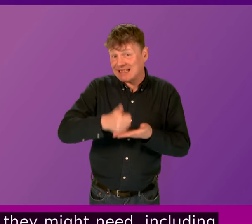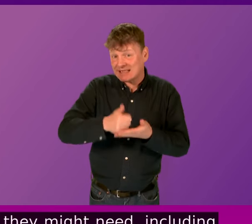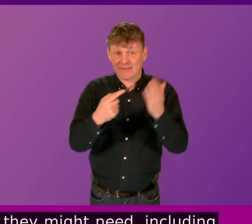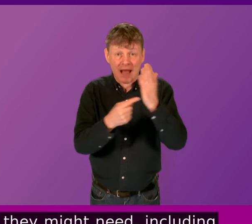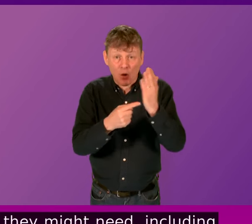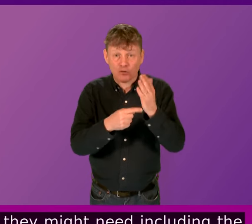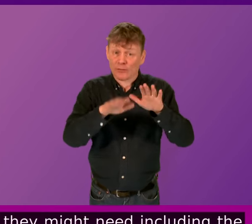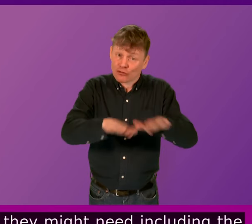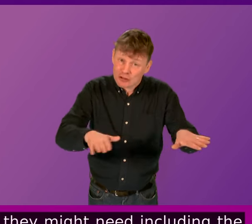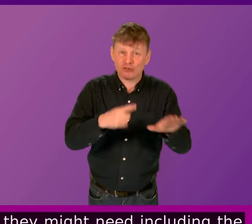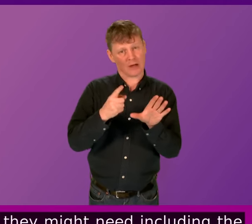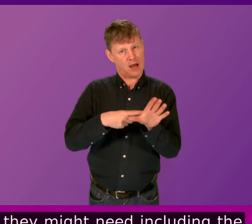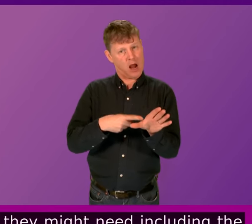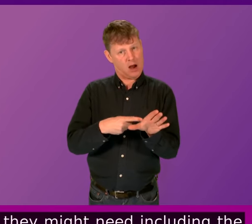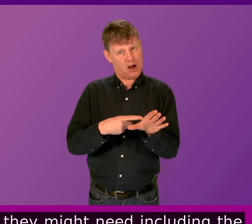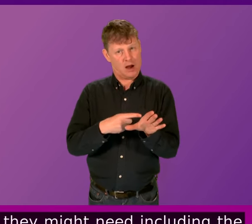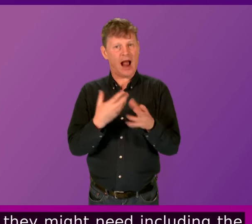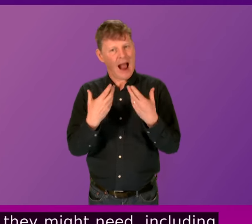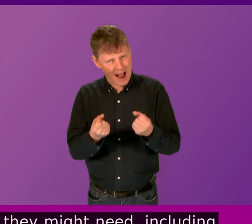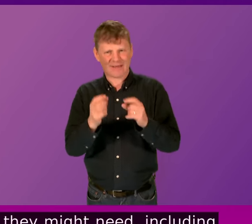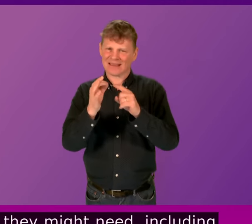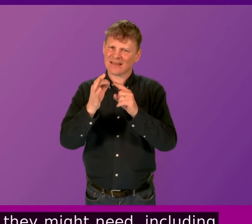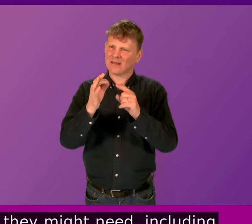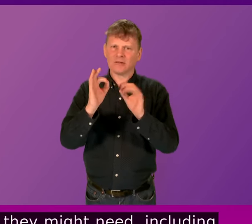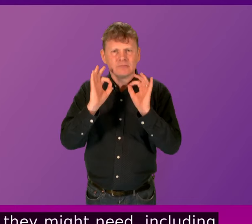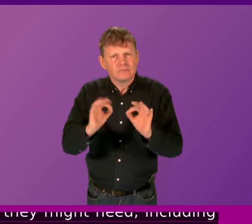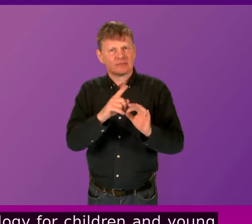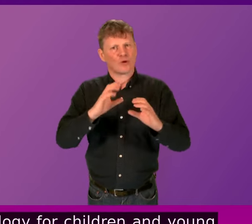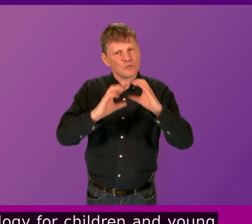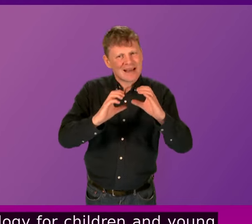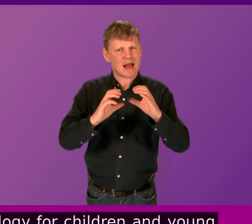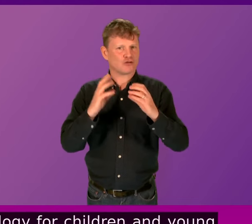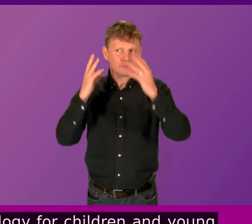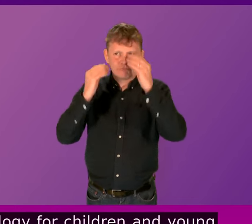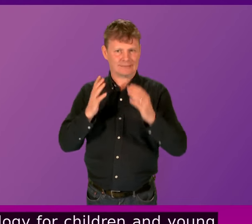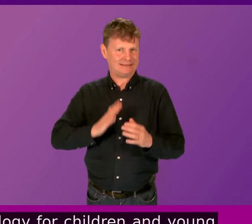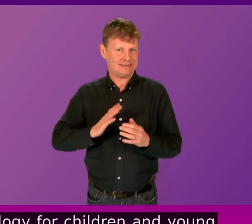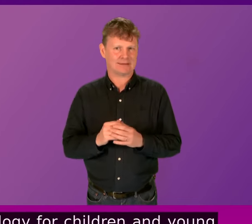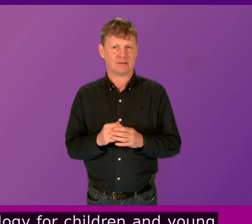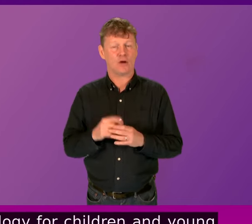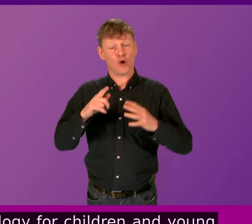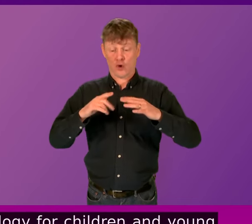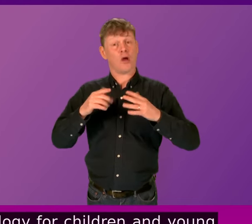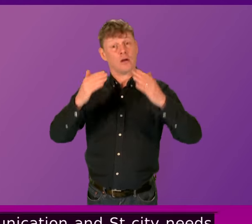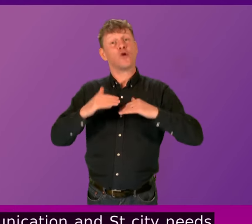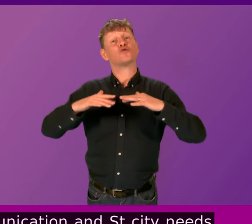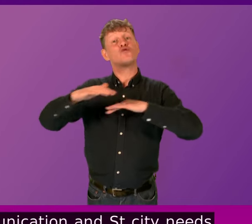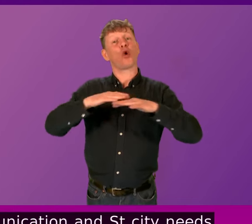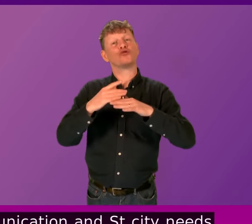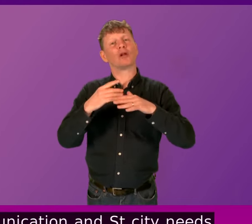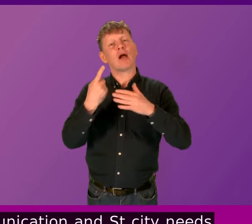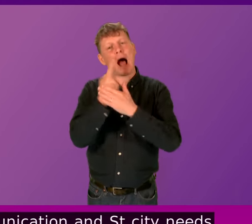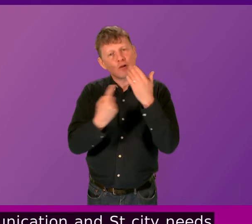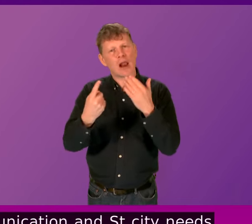for children and young people with specific communication and sensory needs. Our Social Isolation and Loneliness Fund